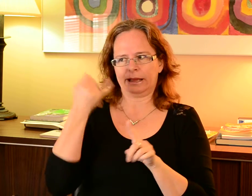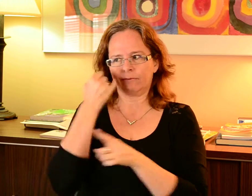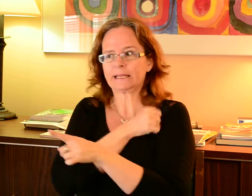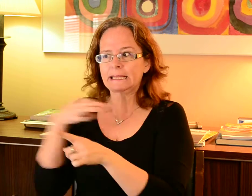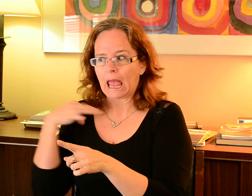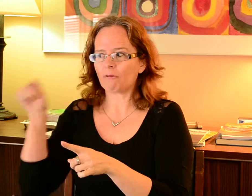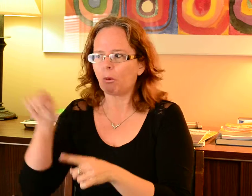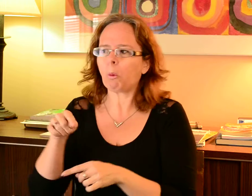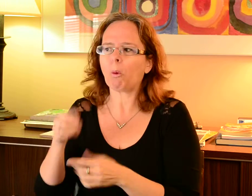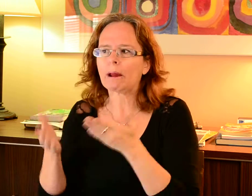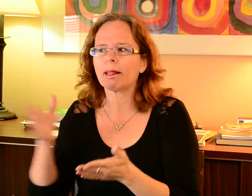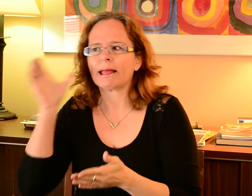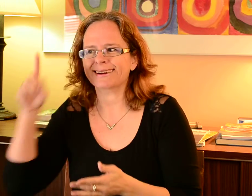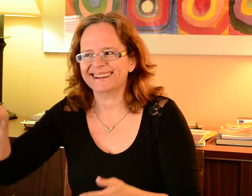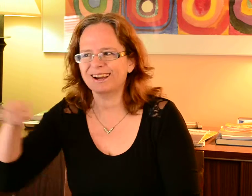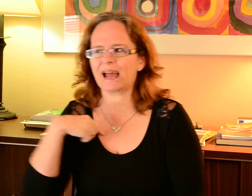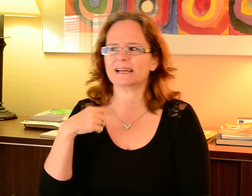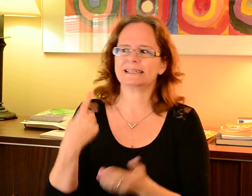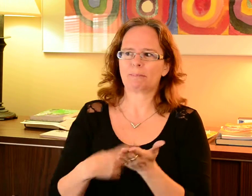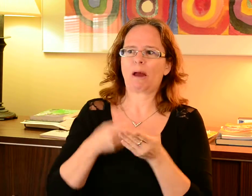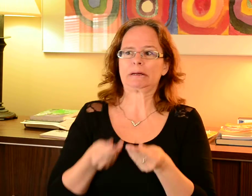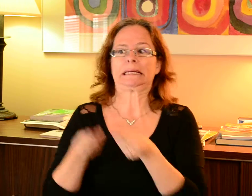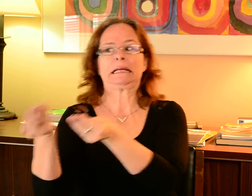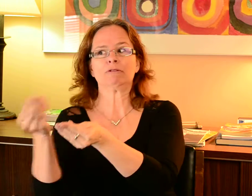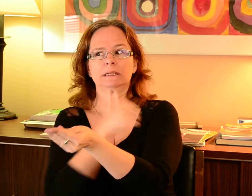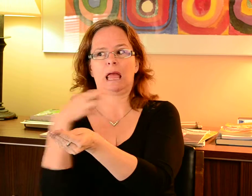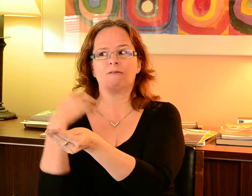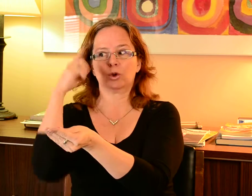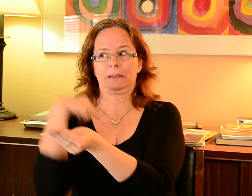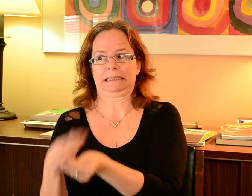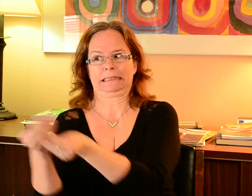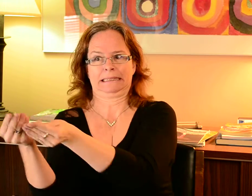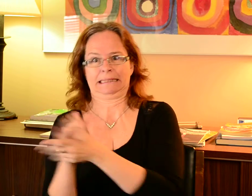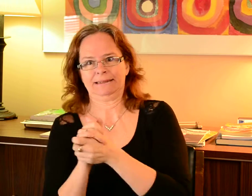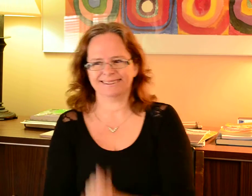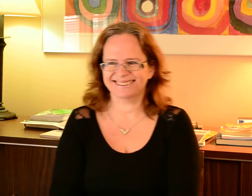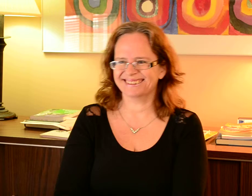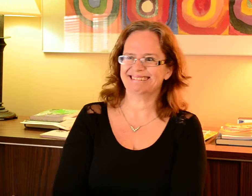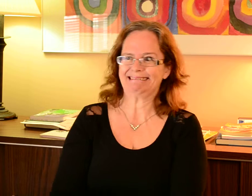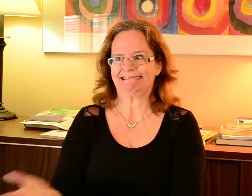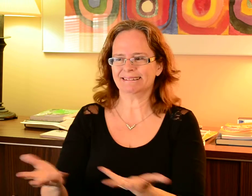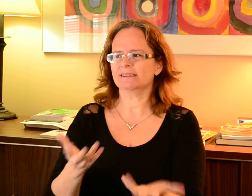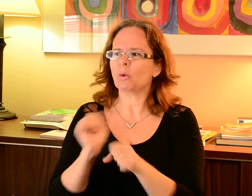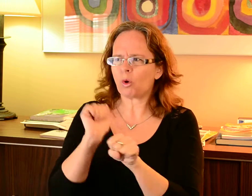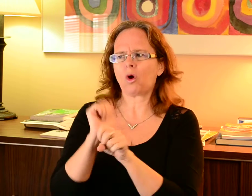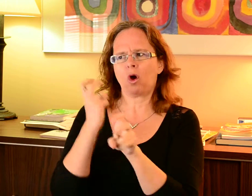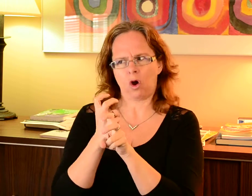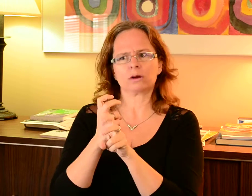and so that's not like a staff member who has some capital who can influence decisions, but Okay. I